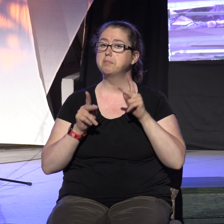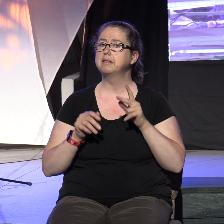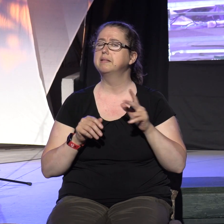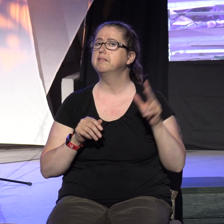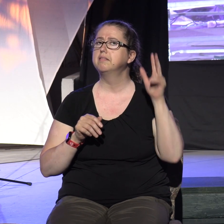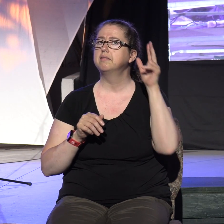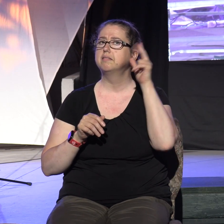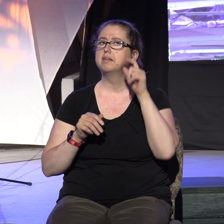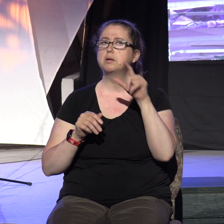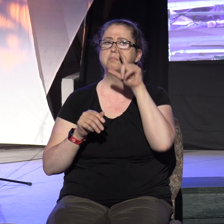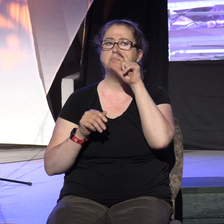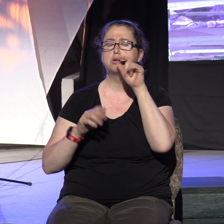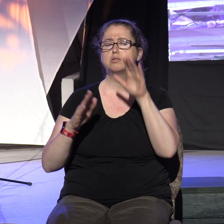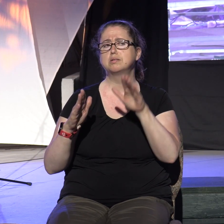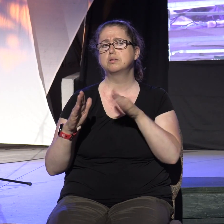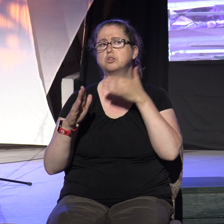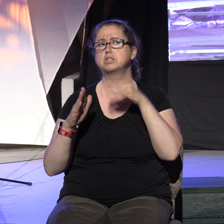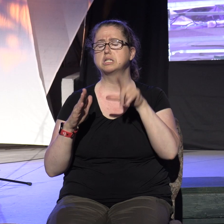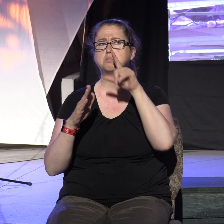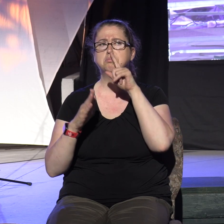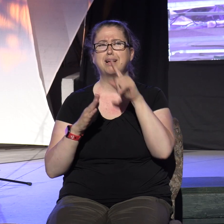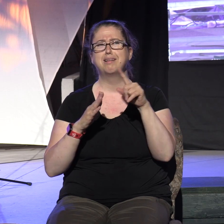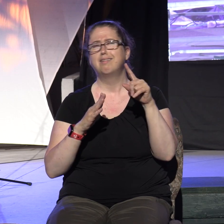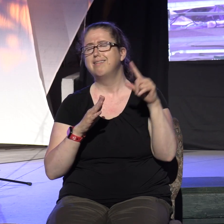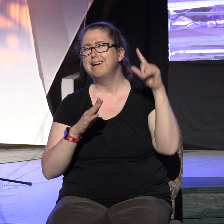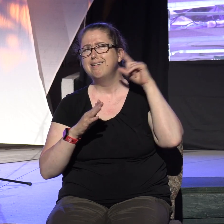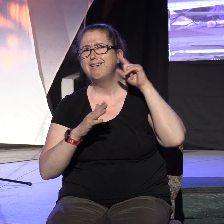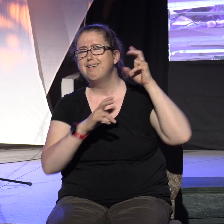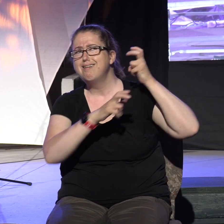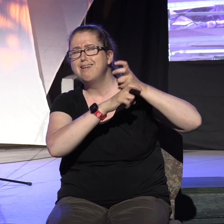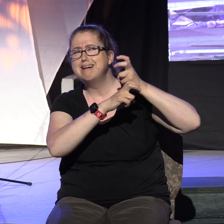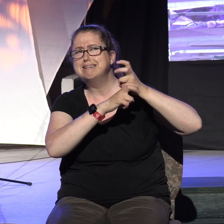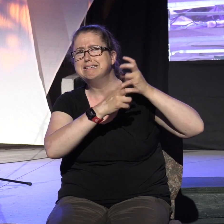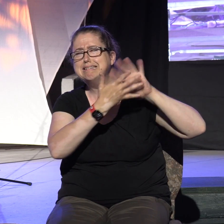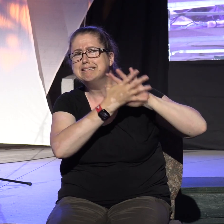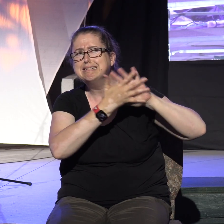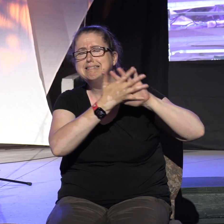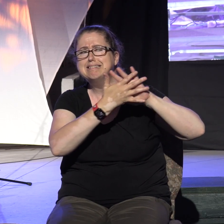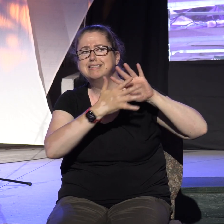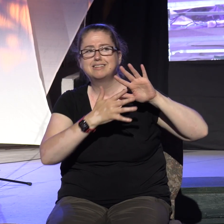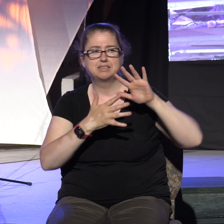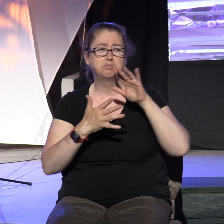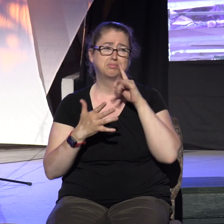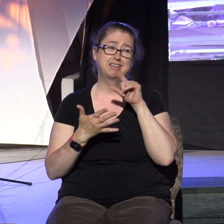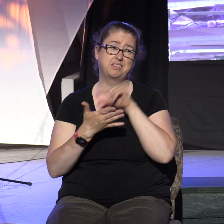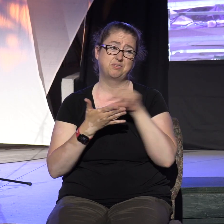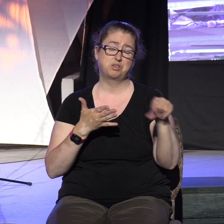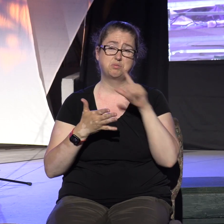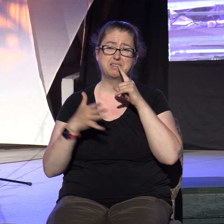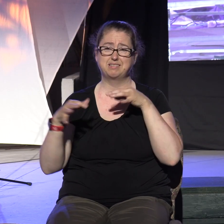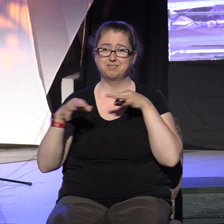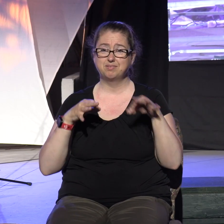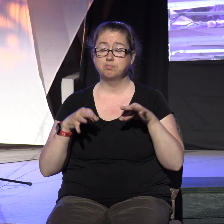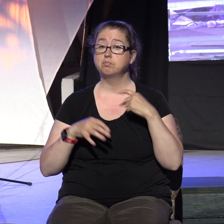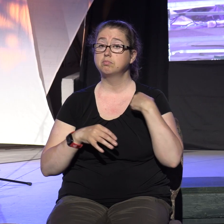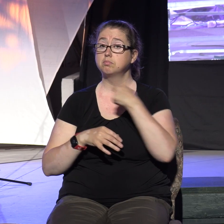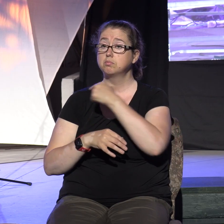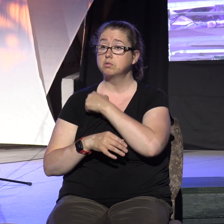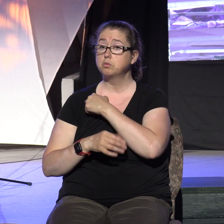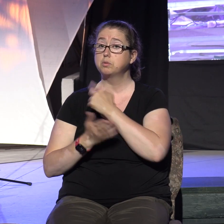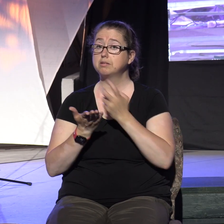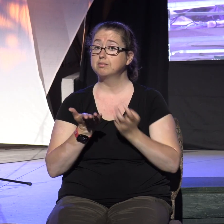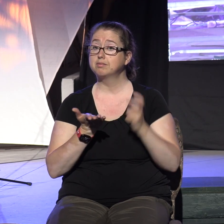When we rise at the sound of birds, in other words, we don't sleep as well as we get older, do we? You never see